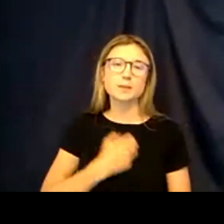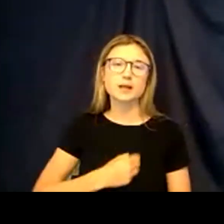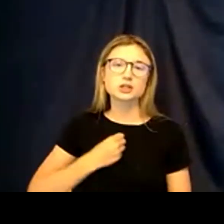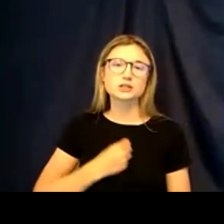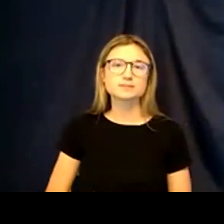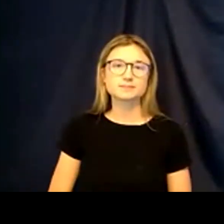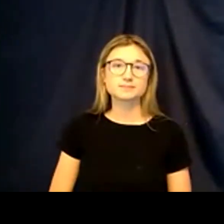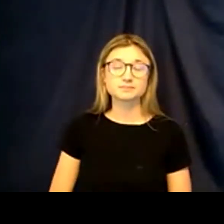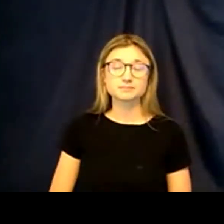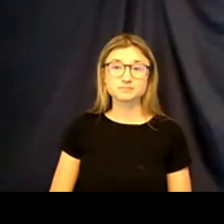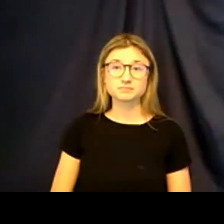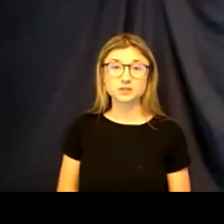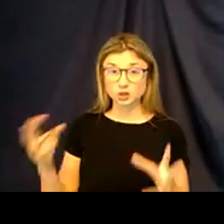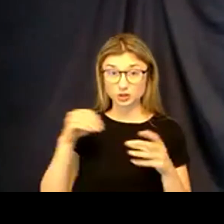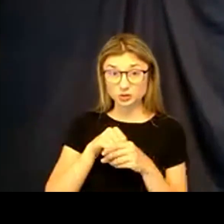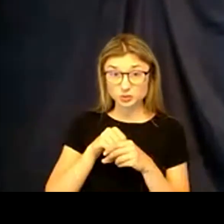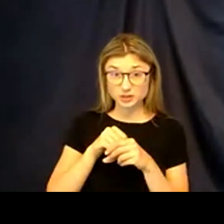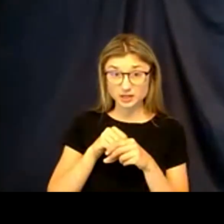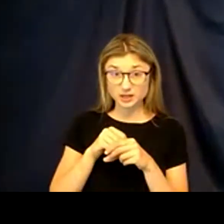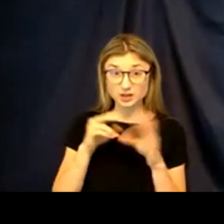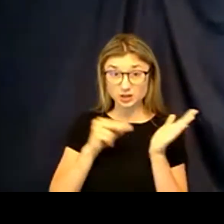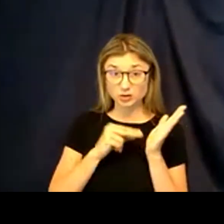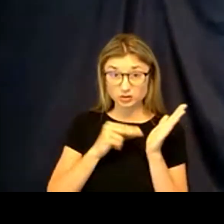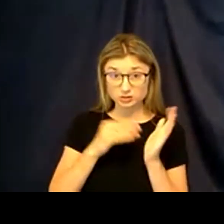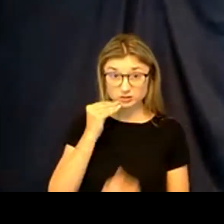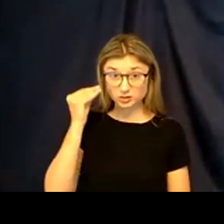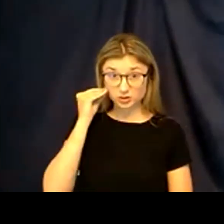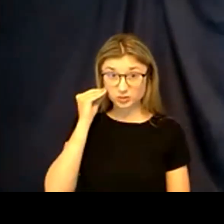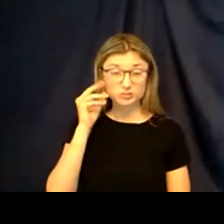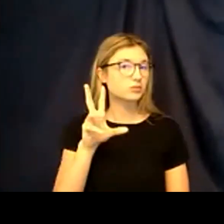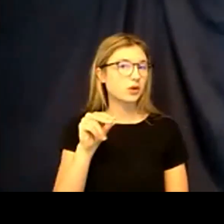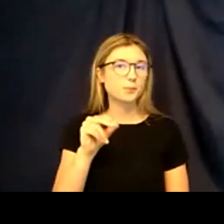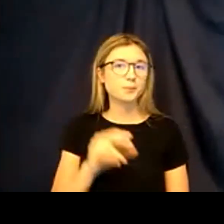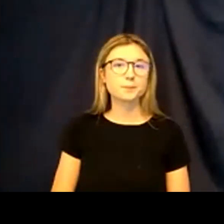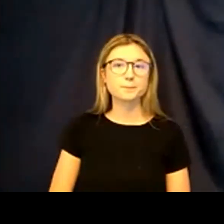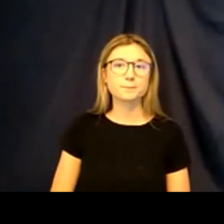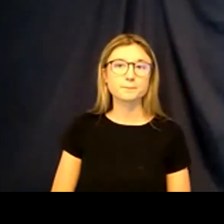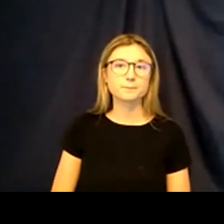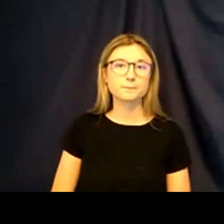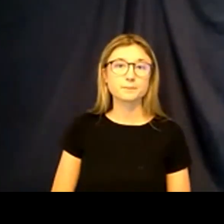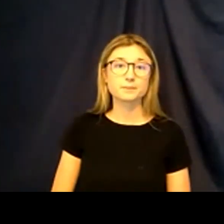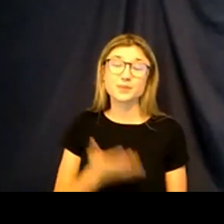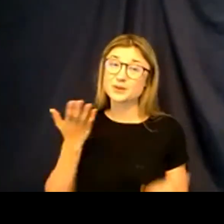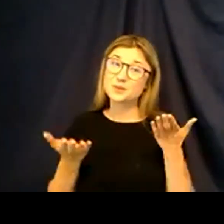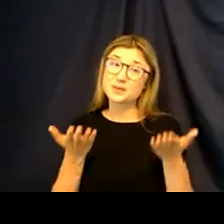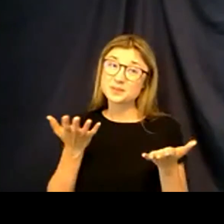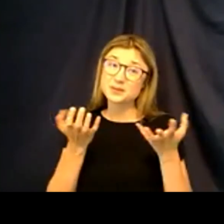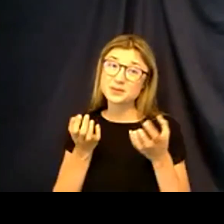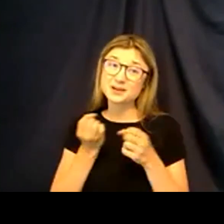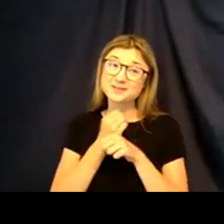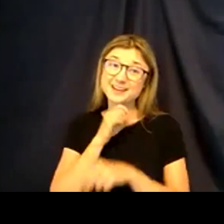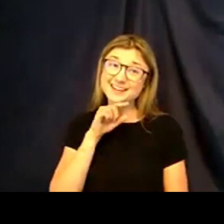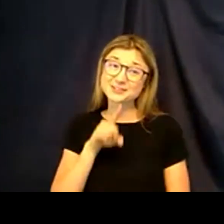Okay, are y'all including the nursing home? No, ma'am. Well, you may want to make sure